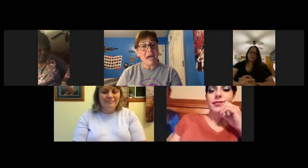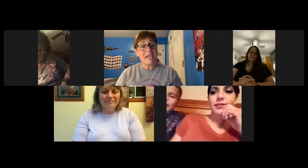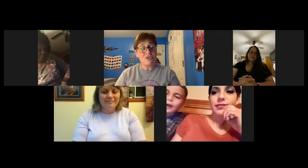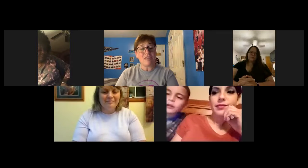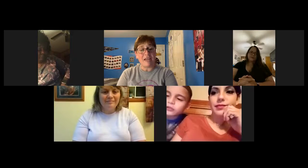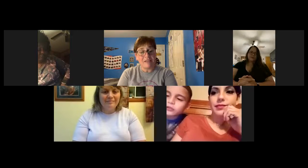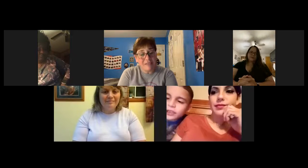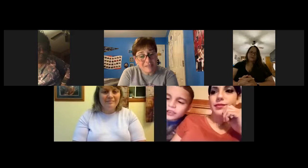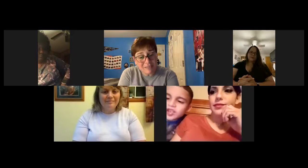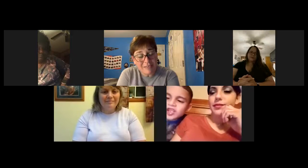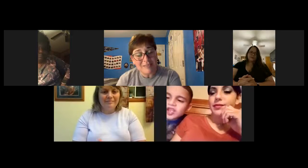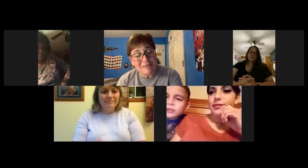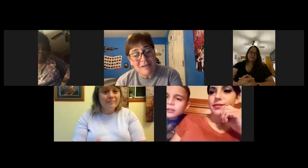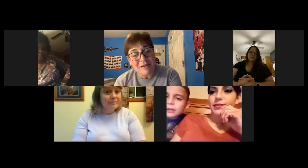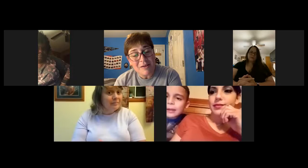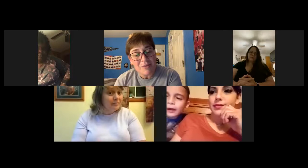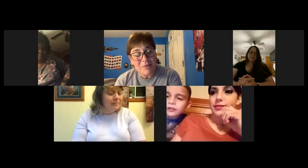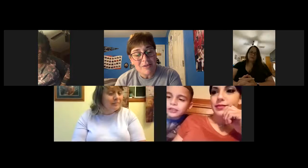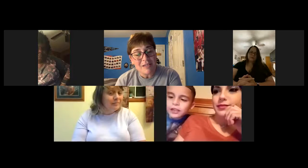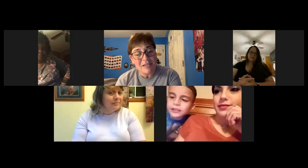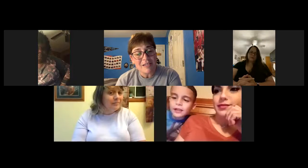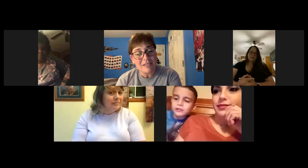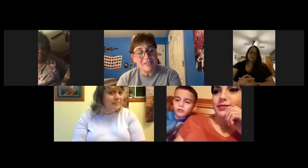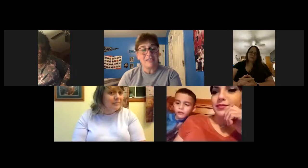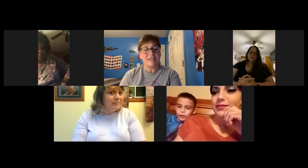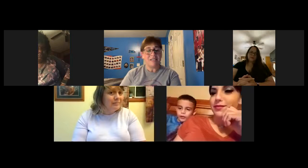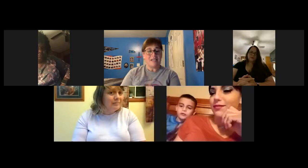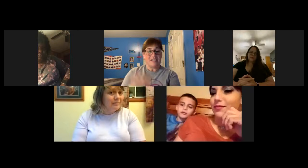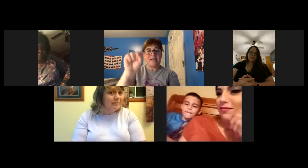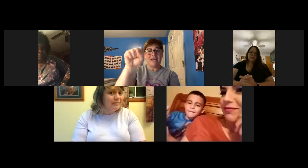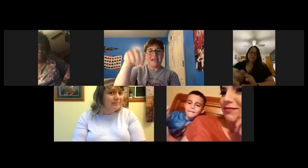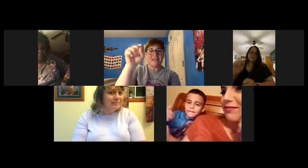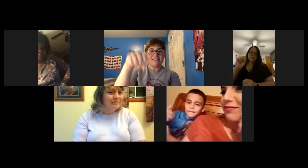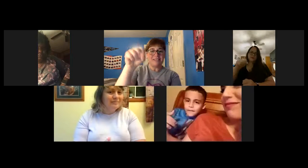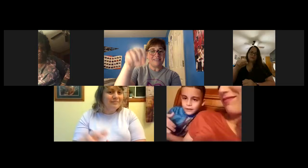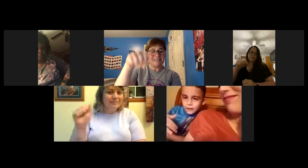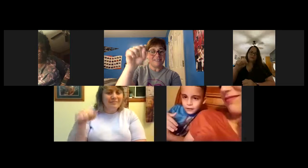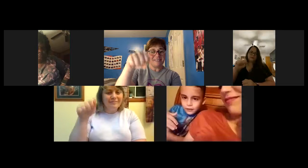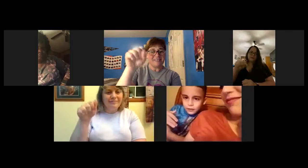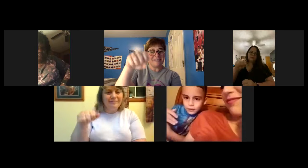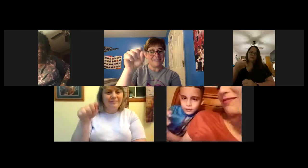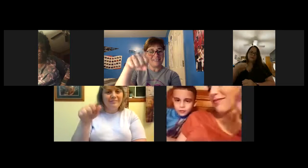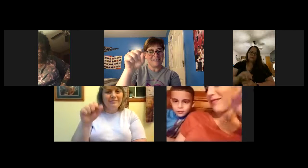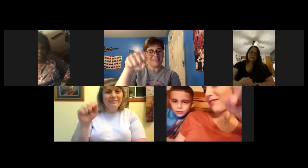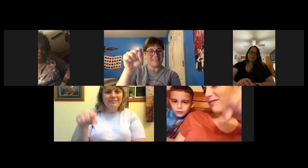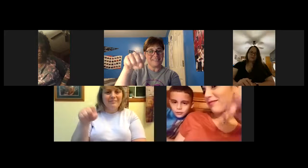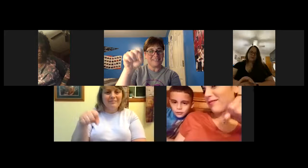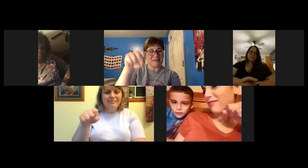But yeah, I can. How do you say yes with your hands? Yes.